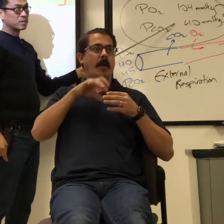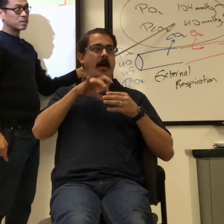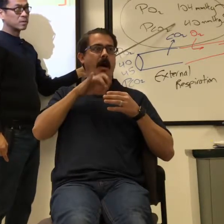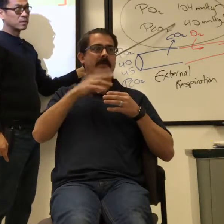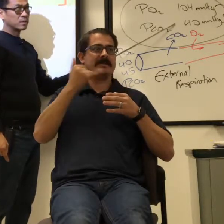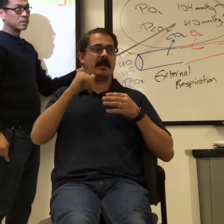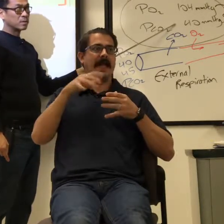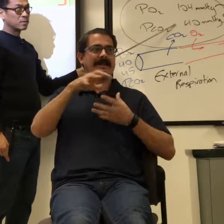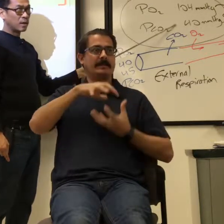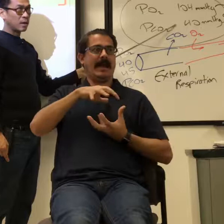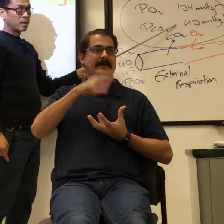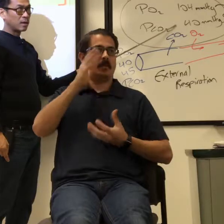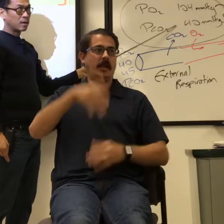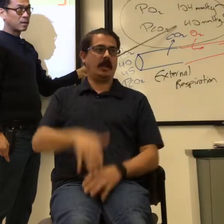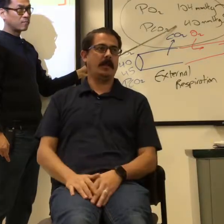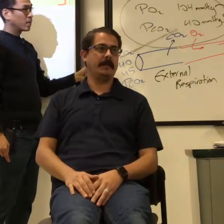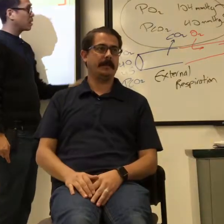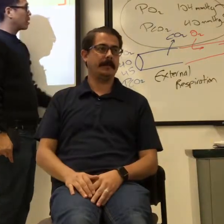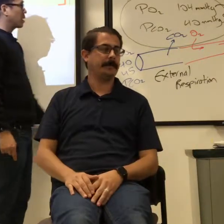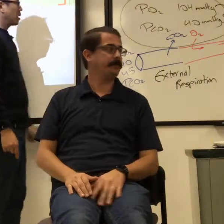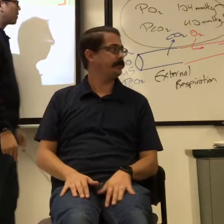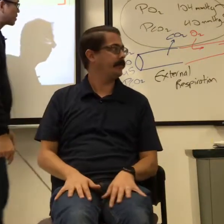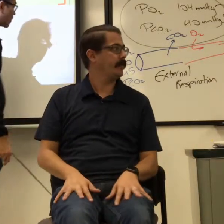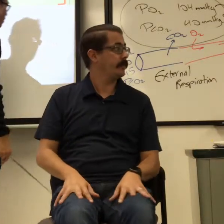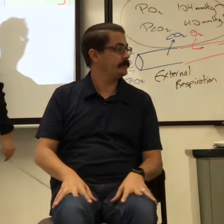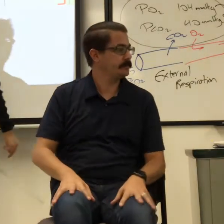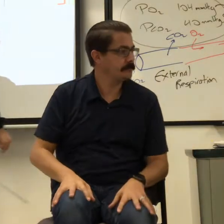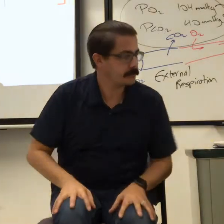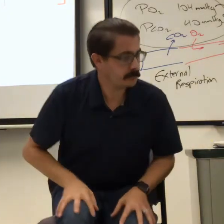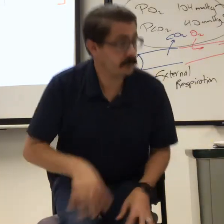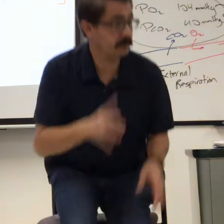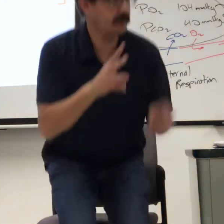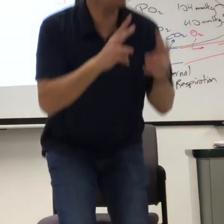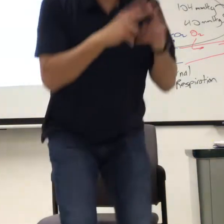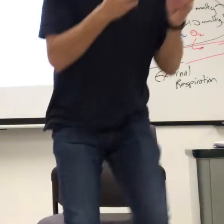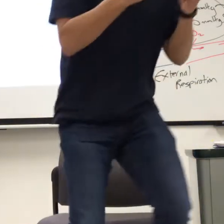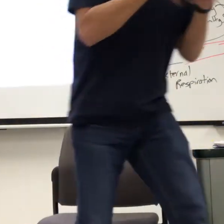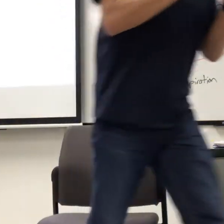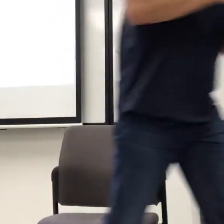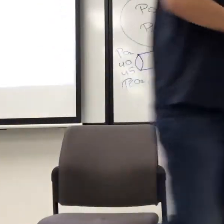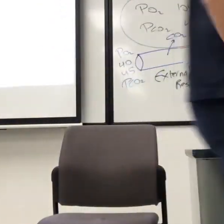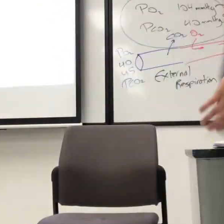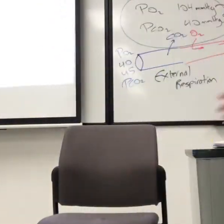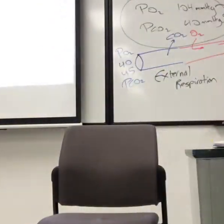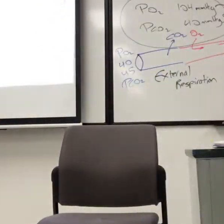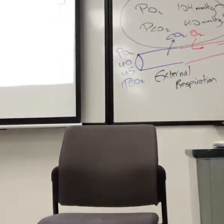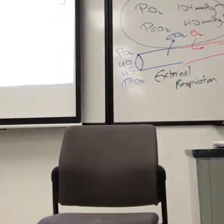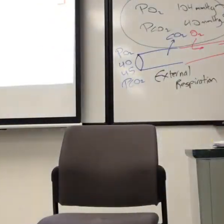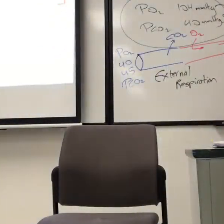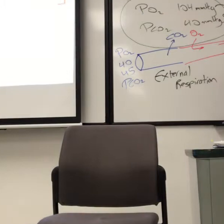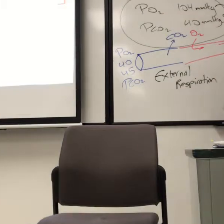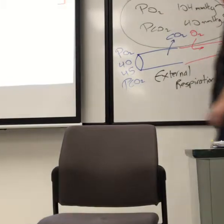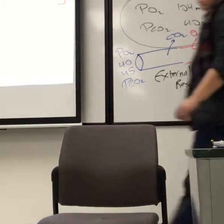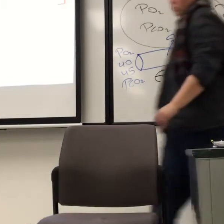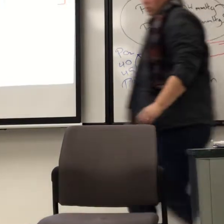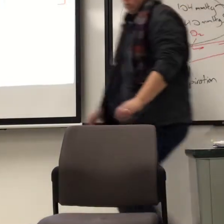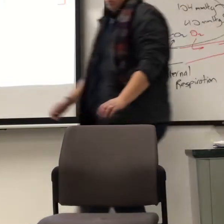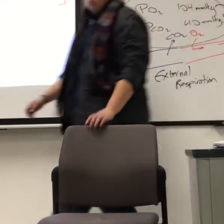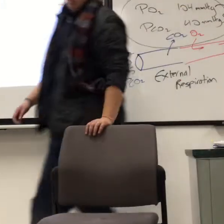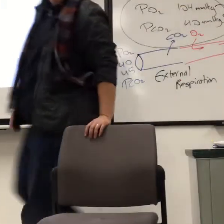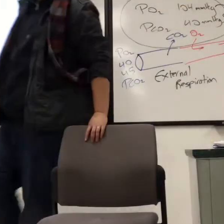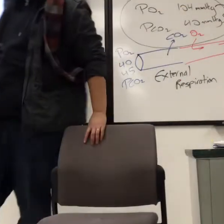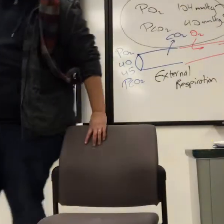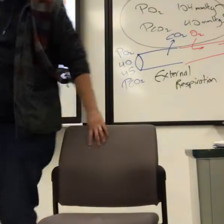space. Okay? And that's very important for these steady state values. And consider number 3 and